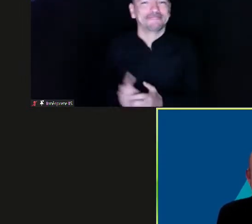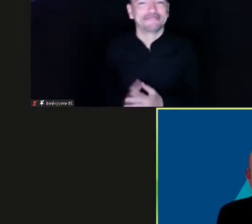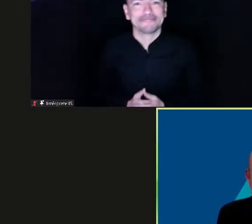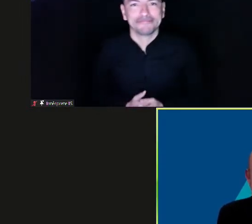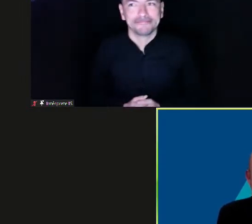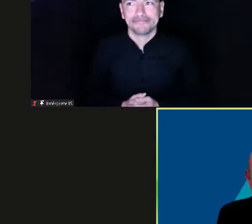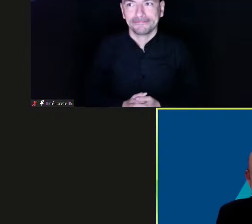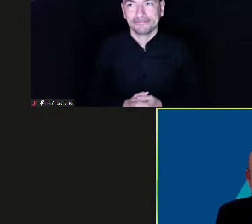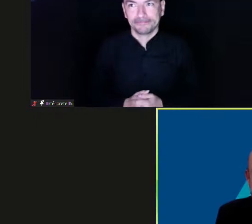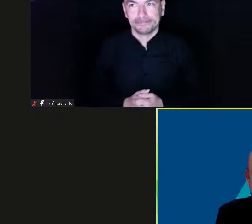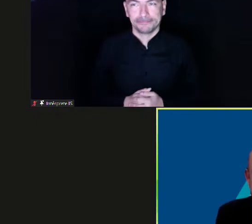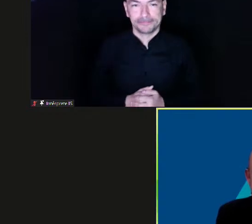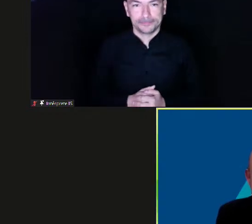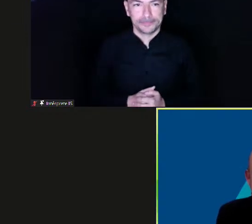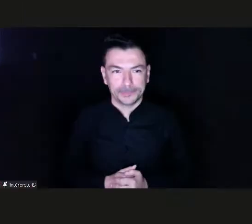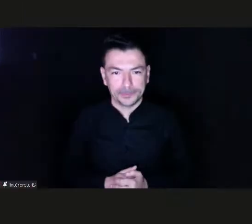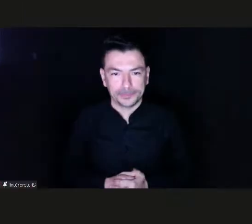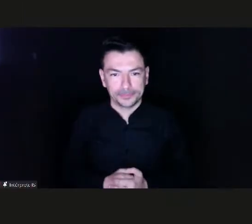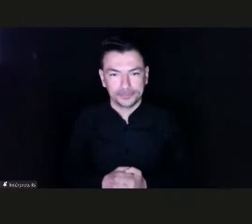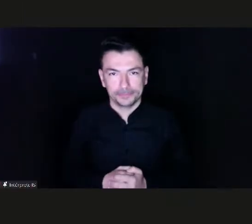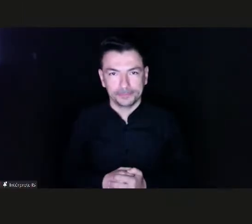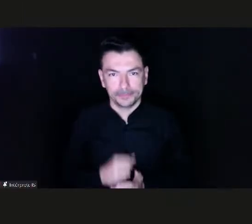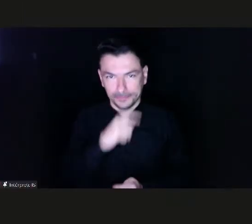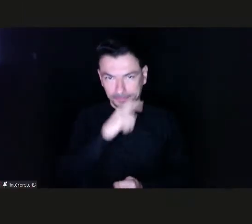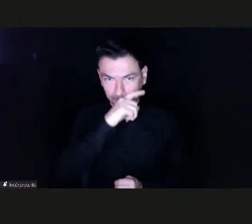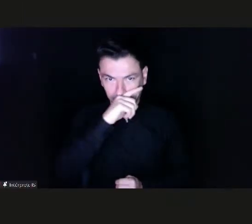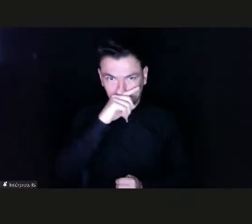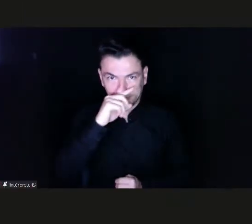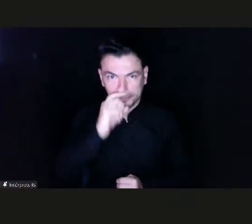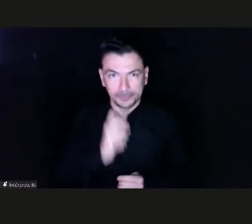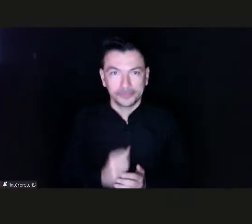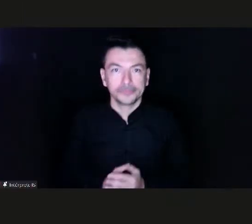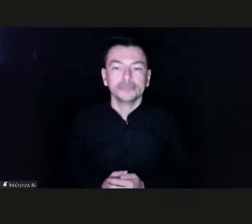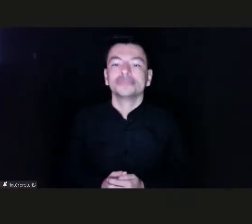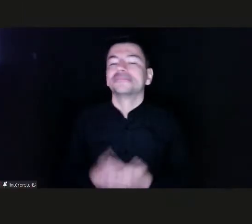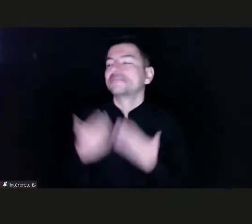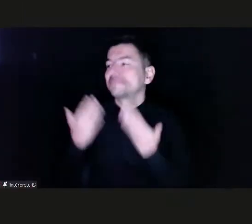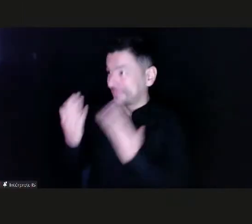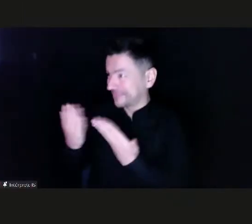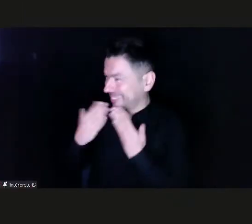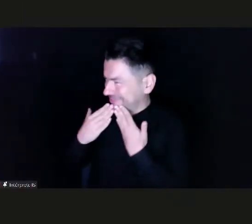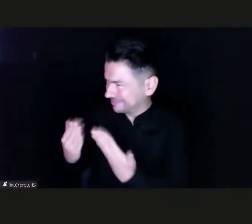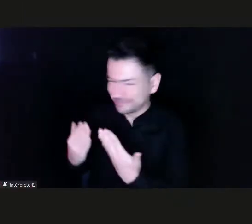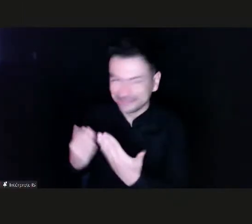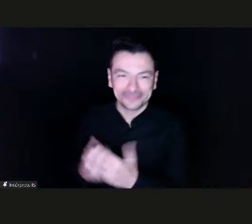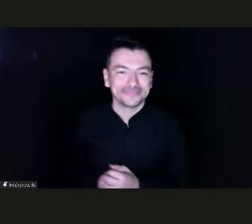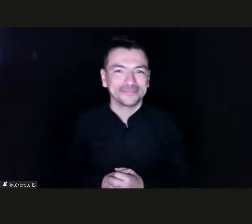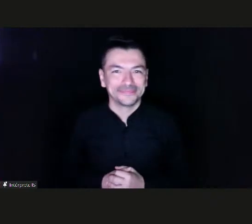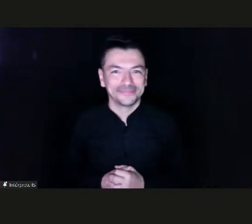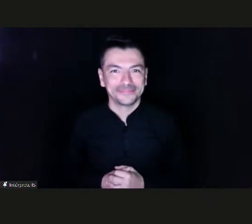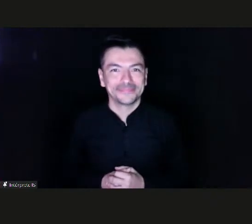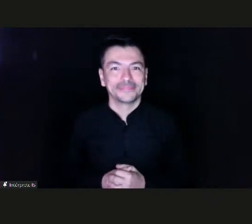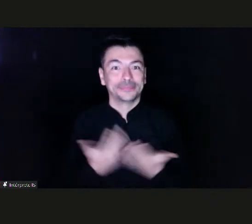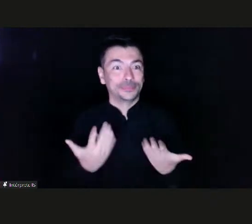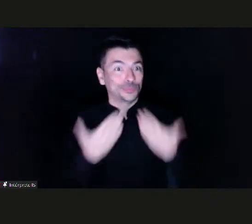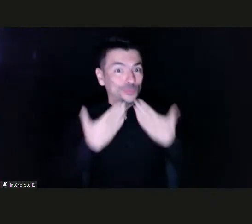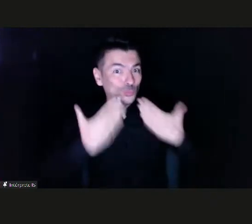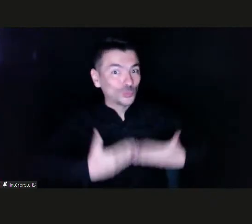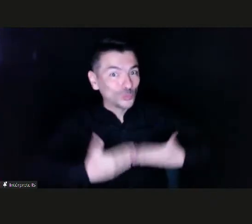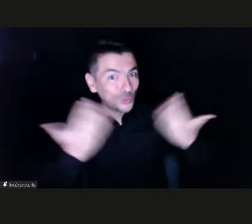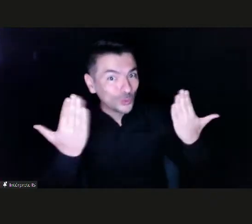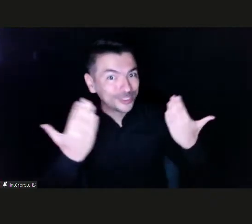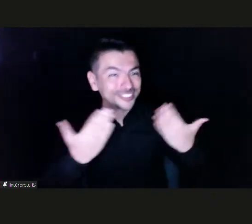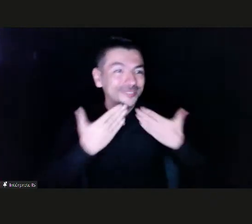evening once again to all around the world, and welcome to the UNCTAD 15 Global Services